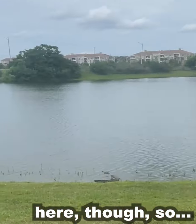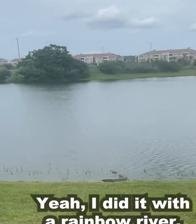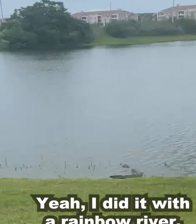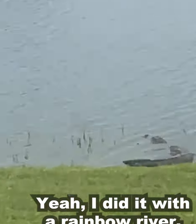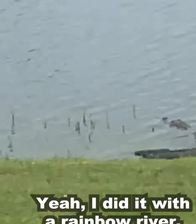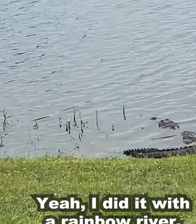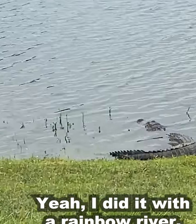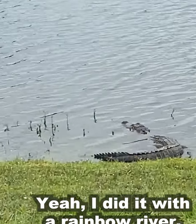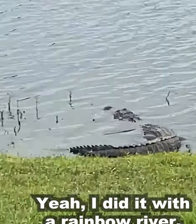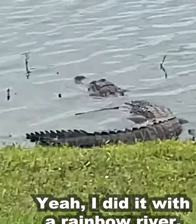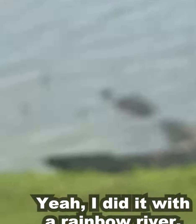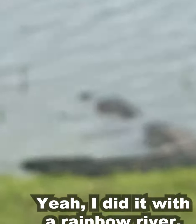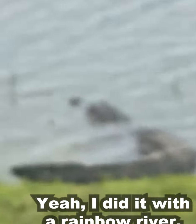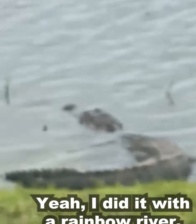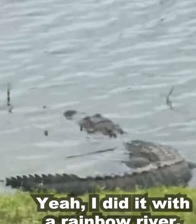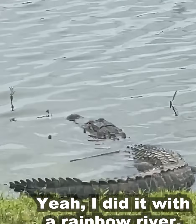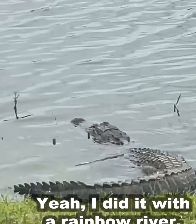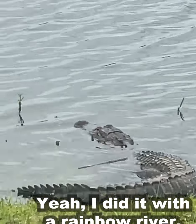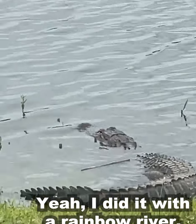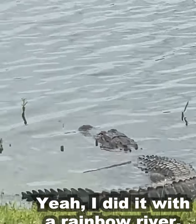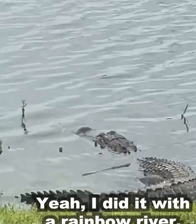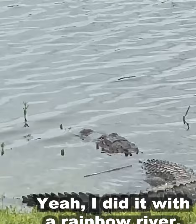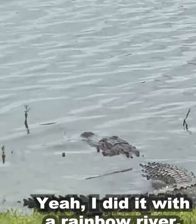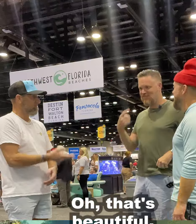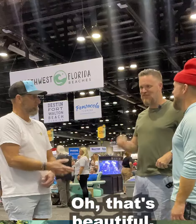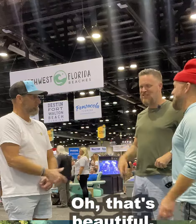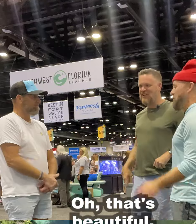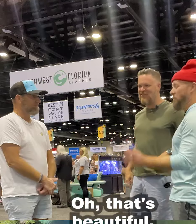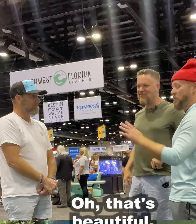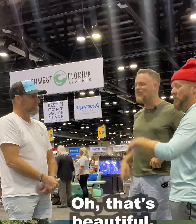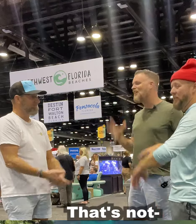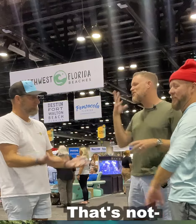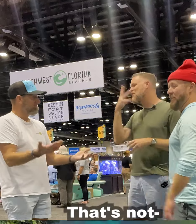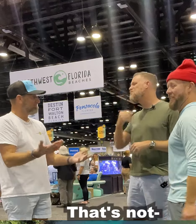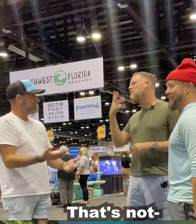Yeah, did. was in Rainbow River. They got, they got, oh, that's beautiful. That's not true.